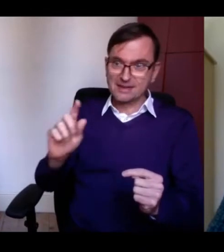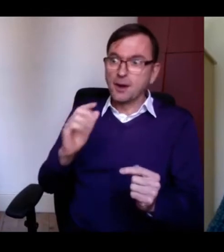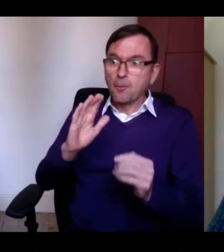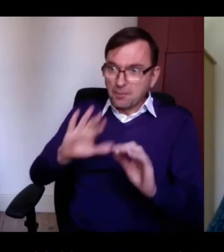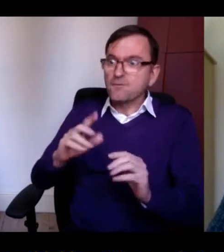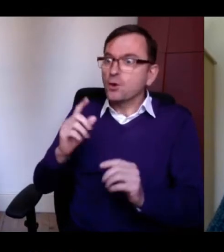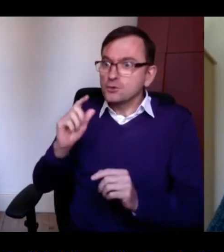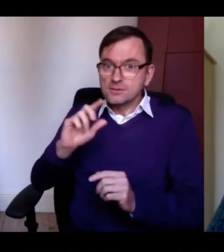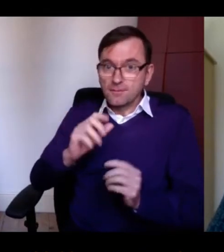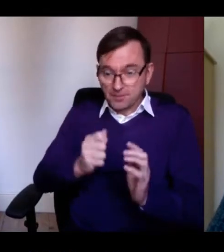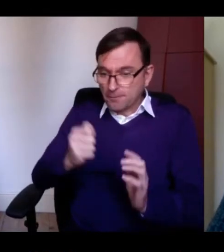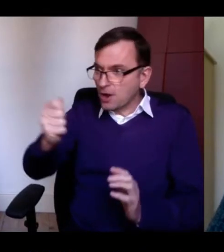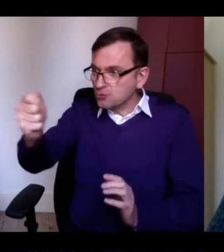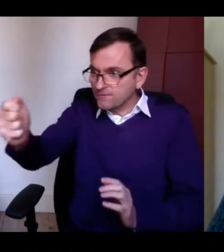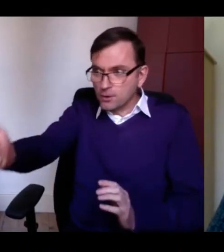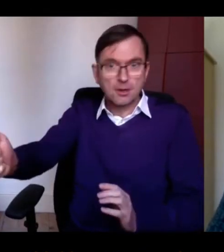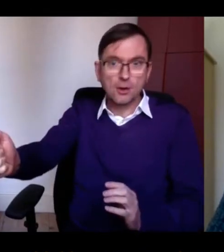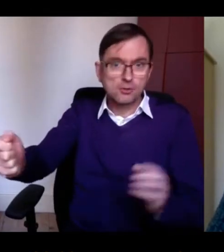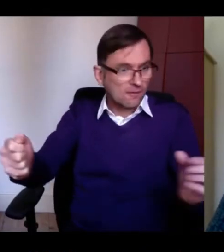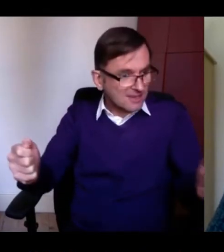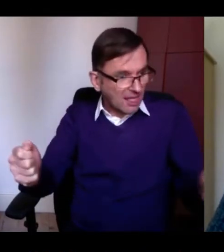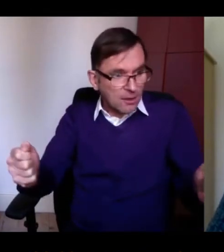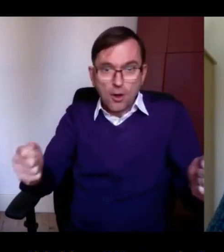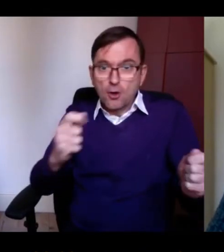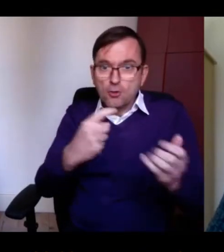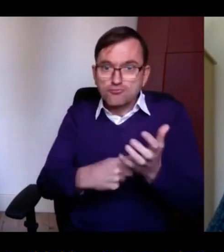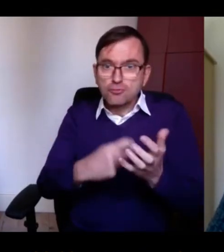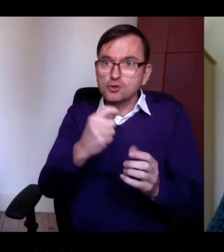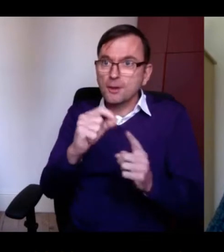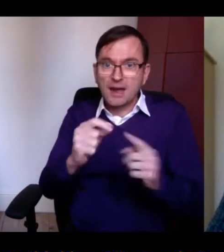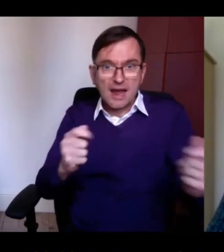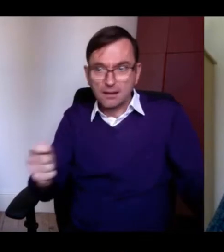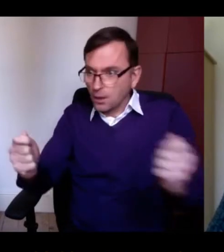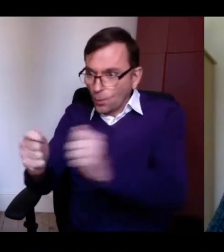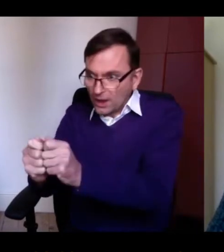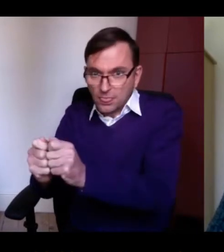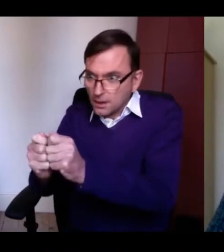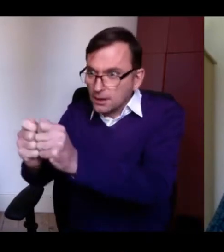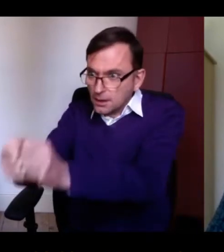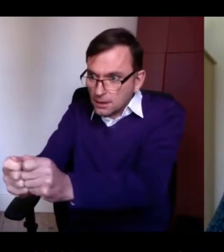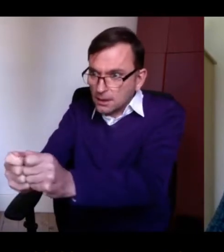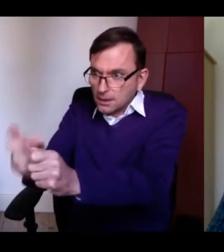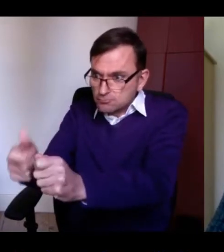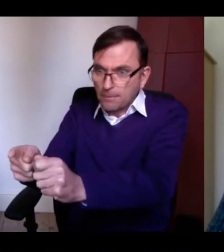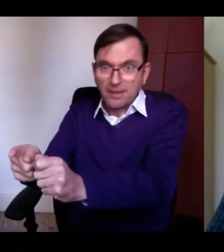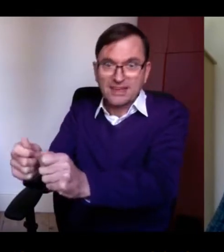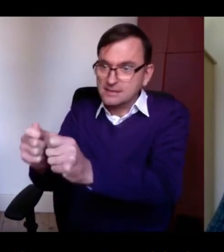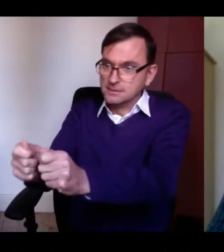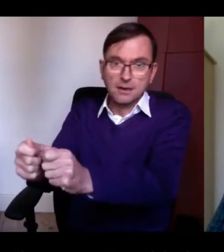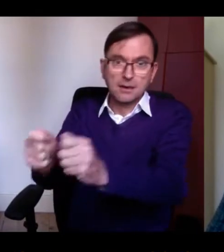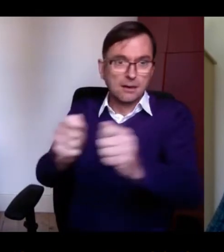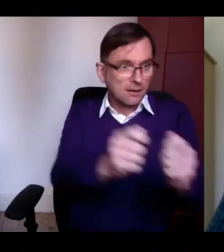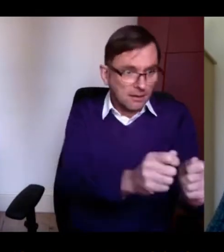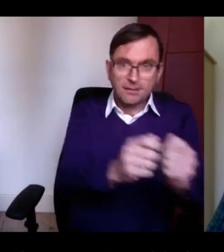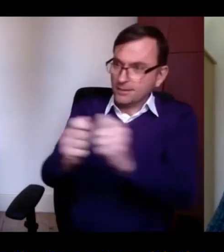I was thinking, okay, so what we needed to do, we needed to go have the Roger